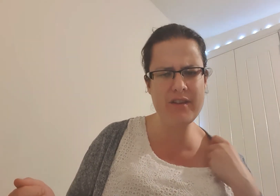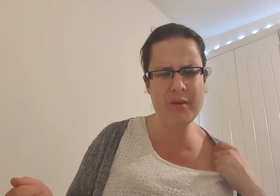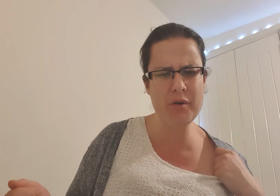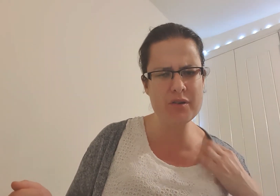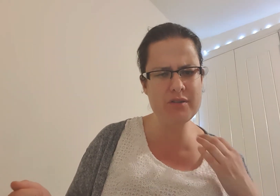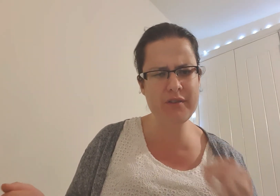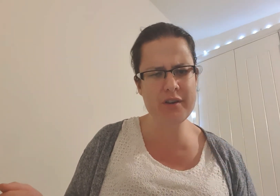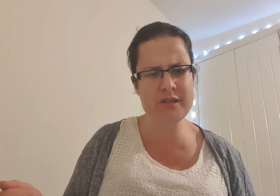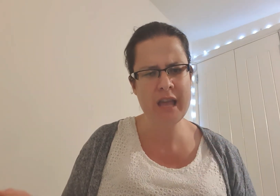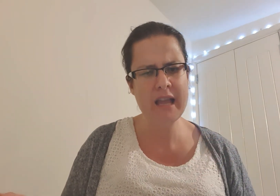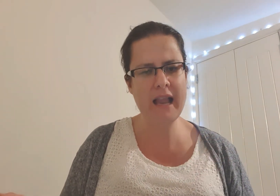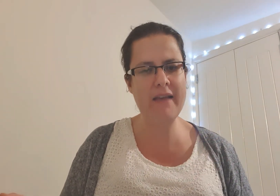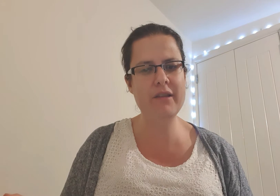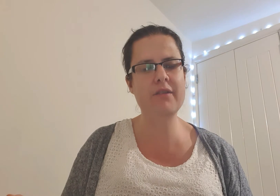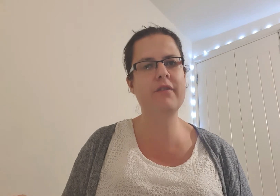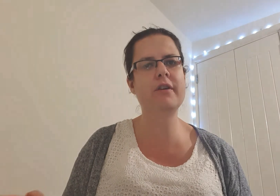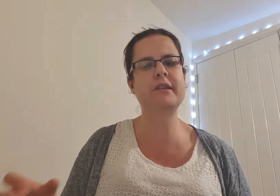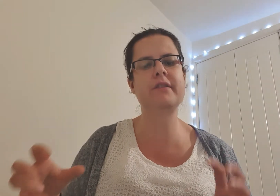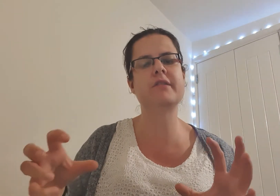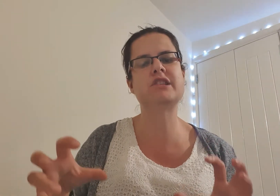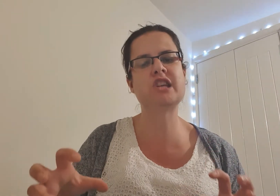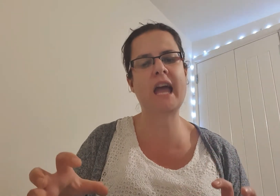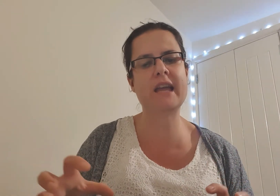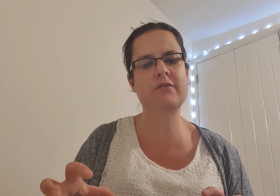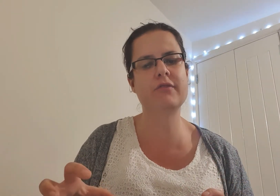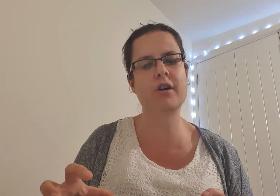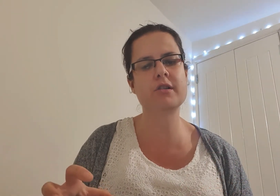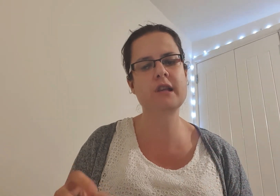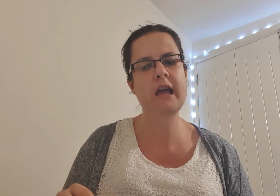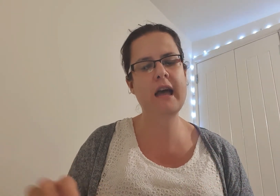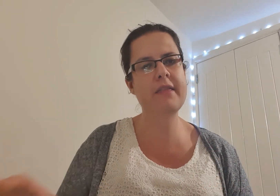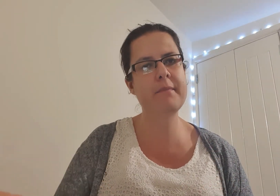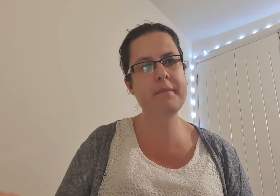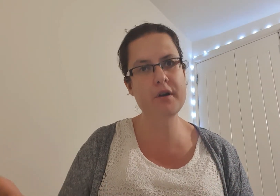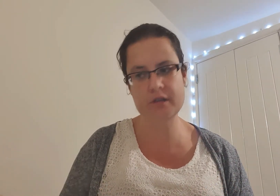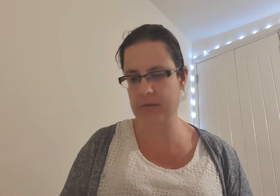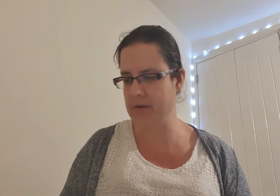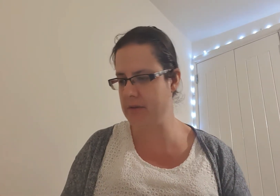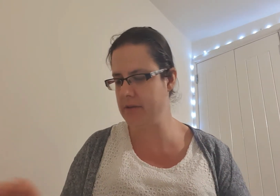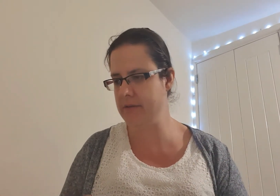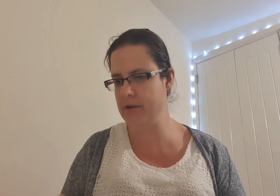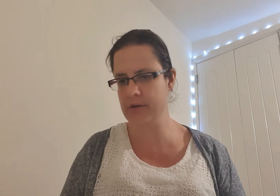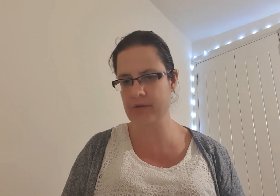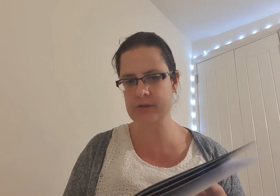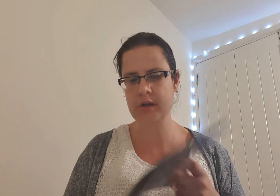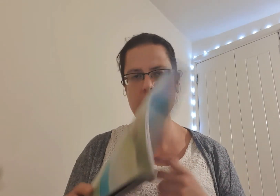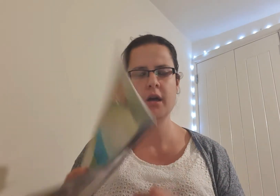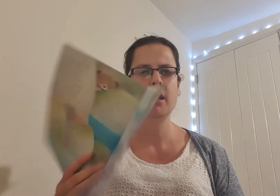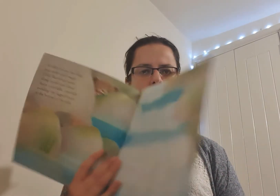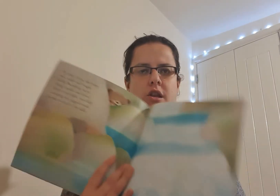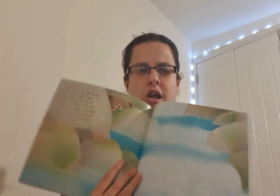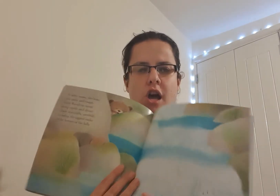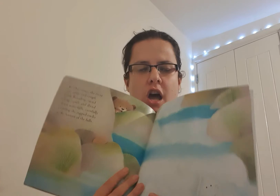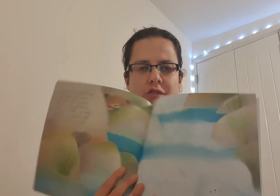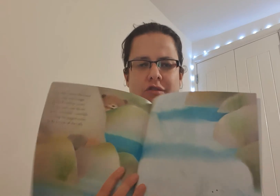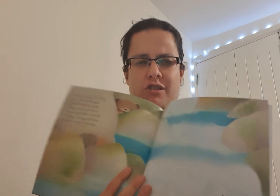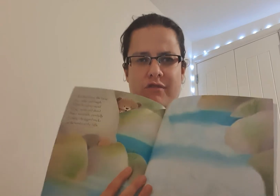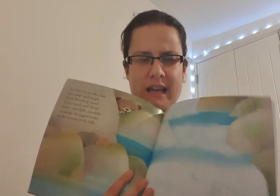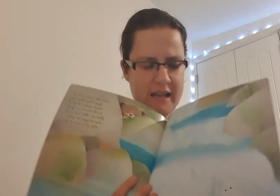the waterfalls, carefully avoiding the jagged rocks at the bottom of the falls. Look, looks really